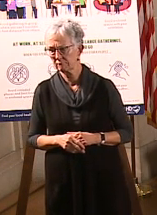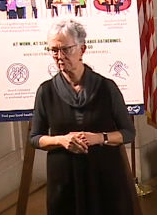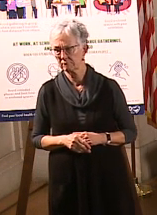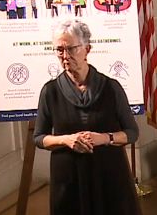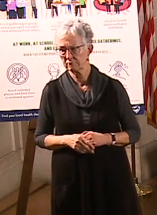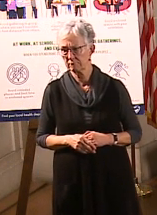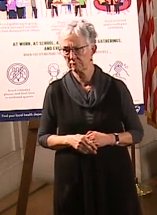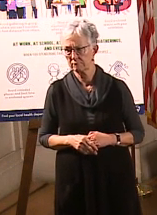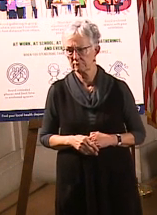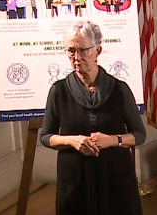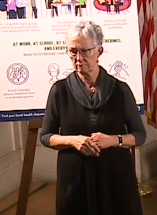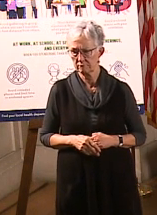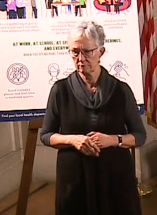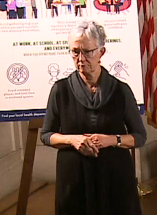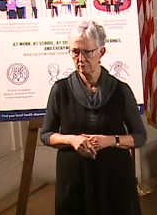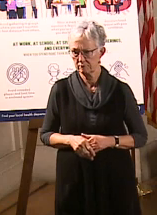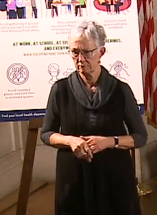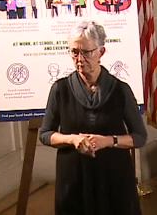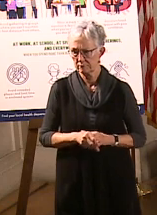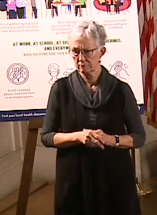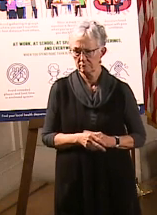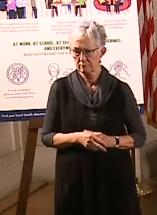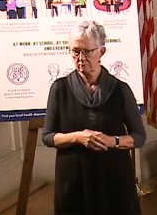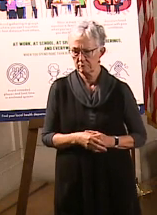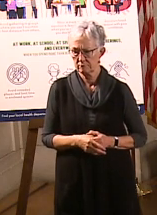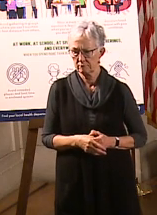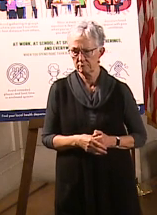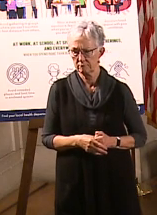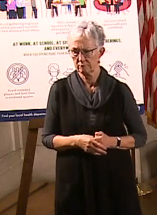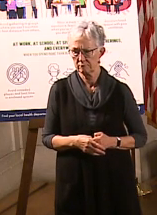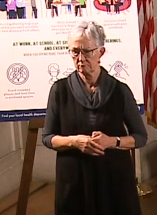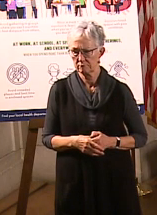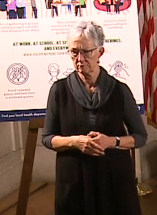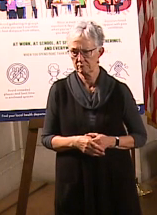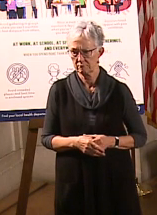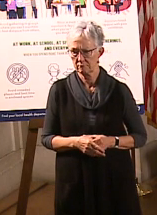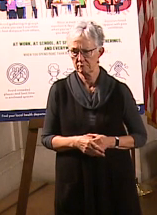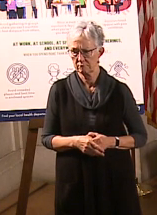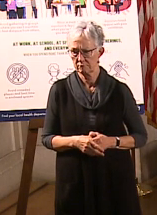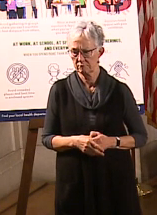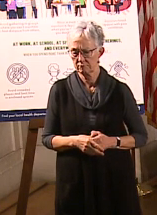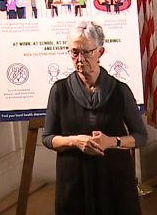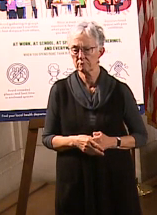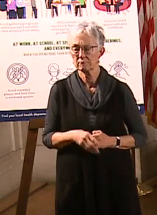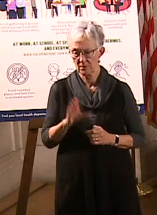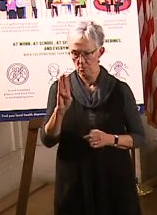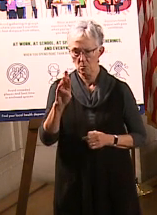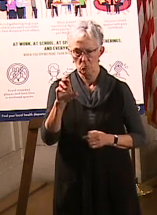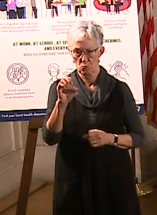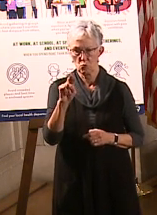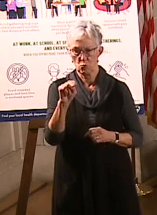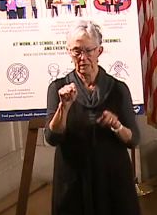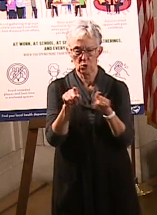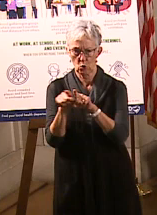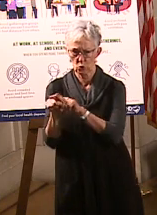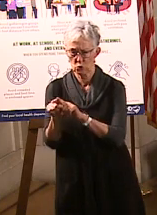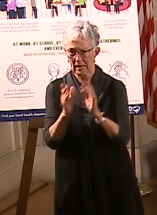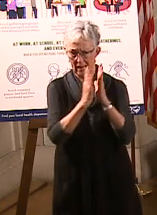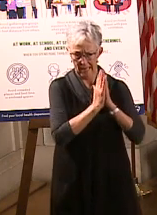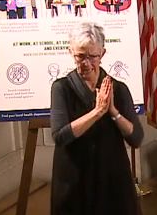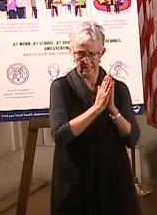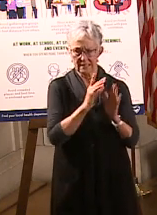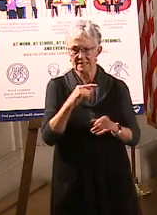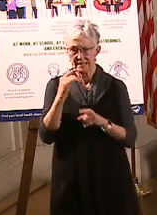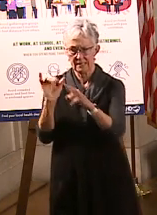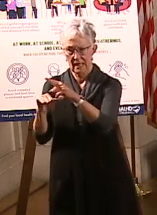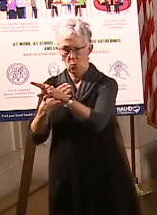now, and that aggressive immunization will save lives. What is the state doing to get those doses to people? So Brent also says that this White House report